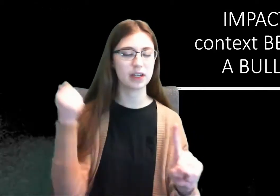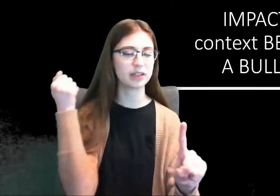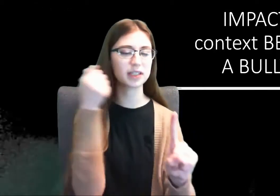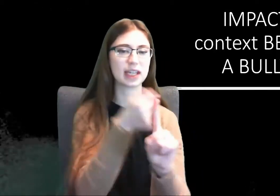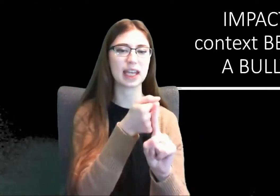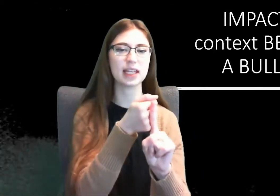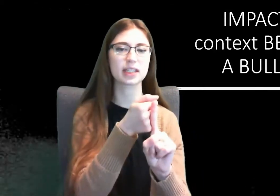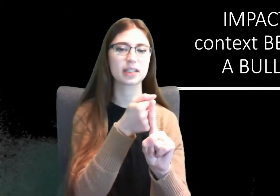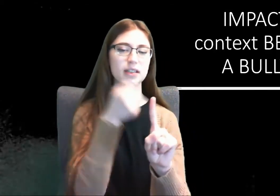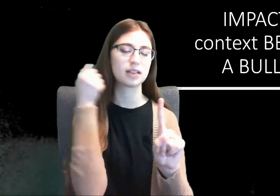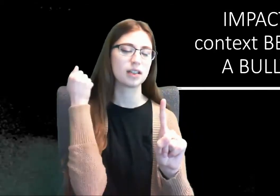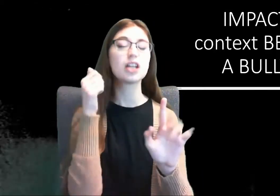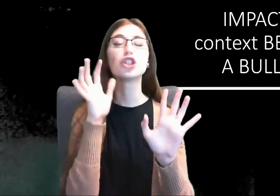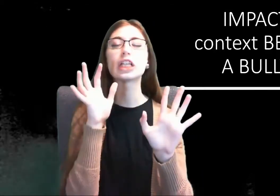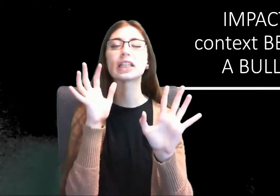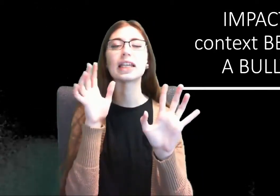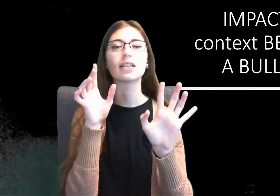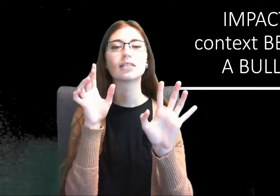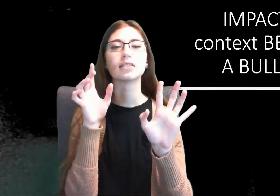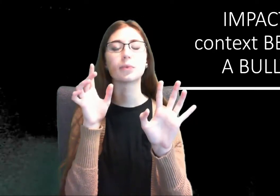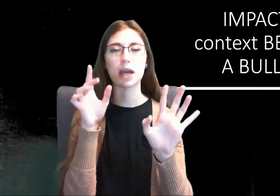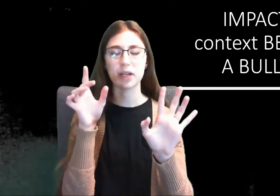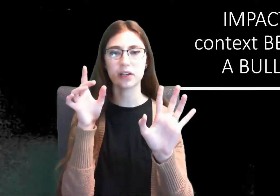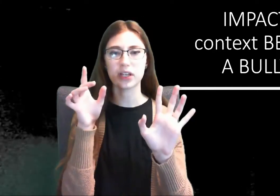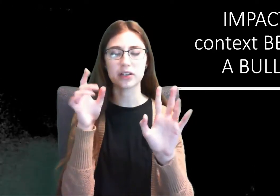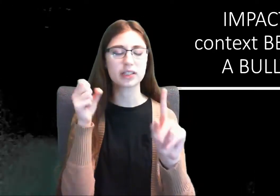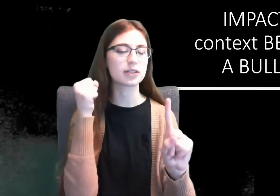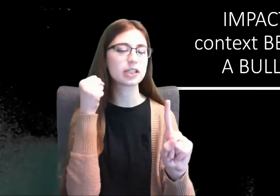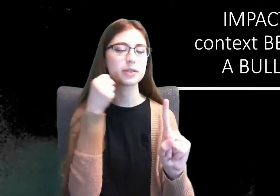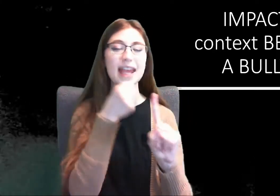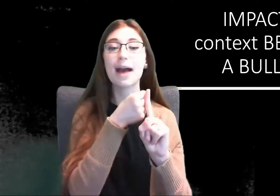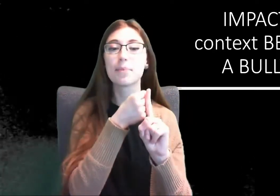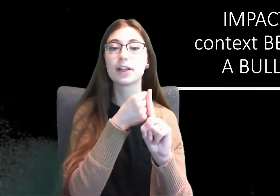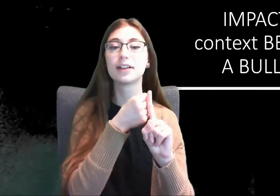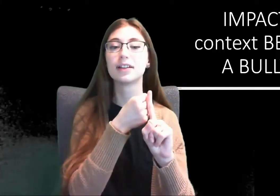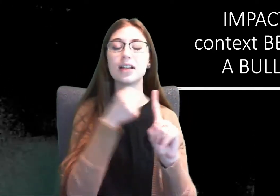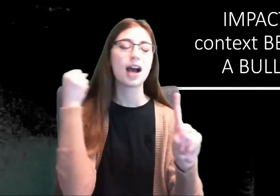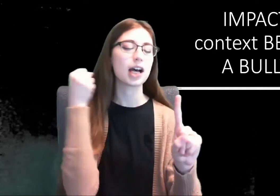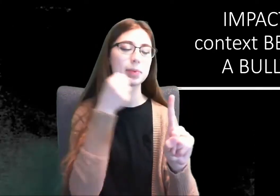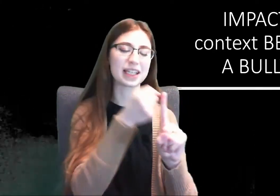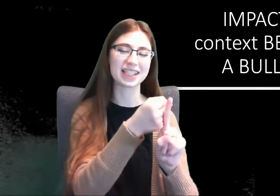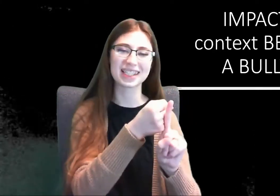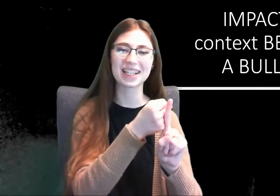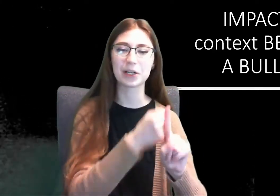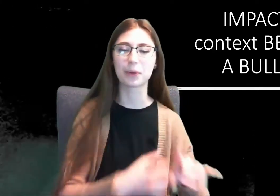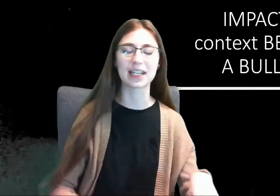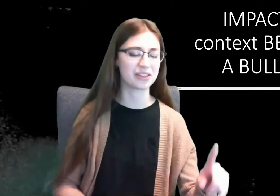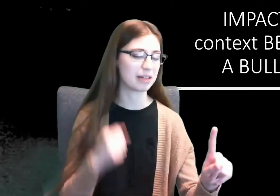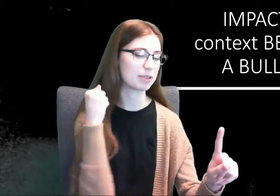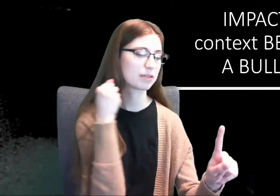is going to hit gently. We're not breaking our fingers. It's going to tap up against your one handshake.